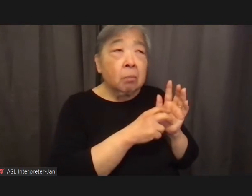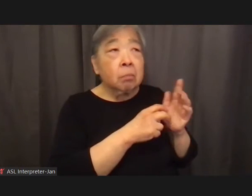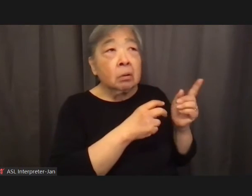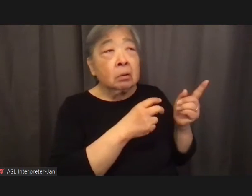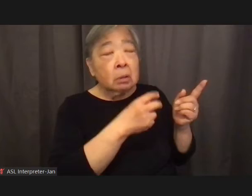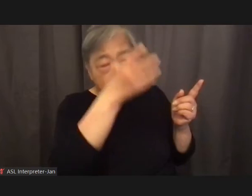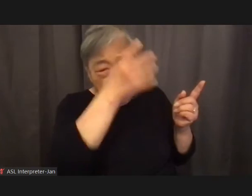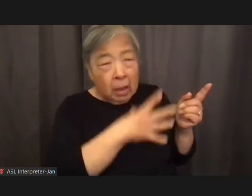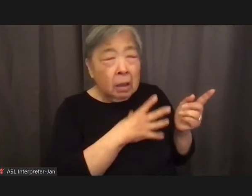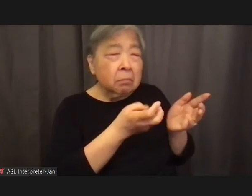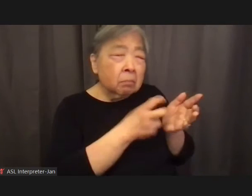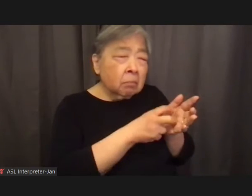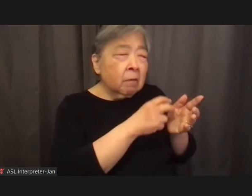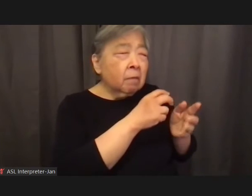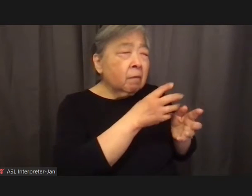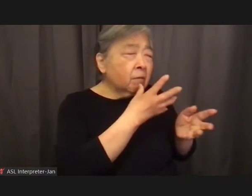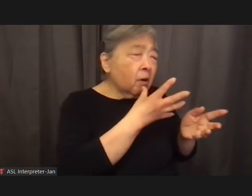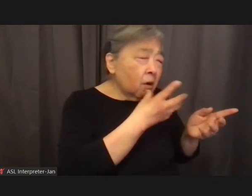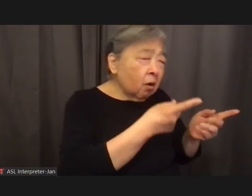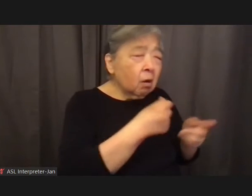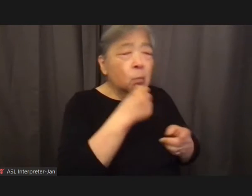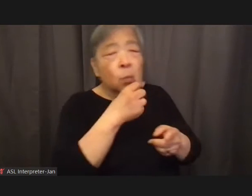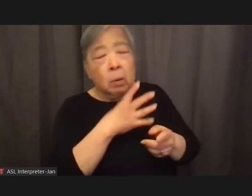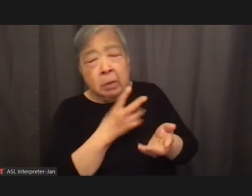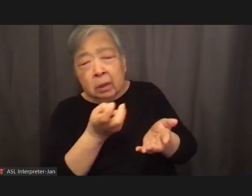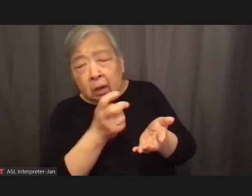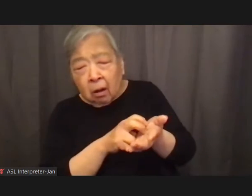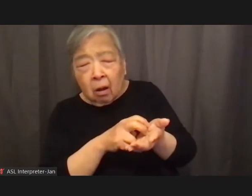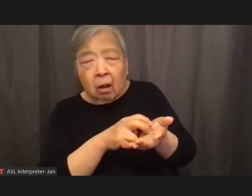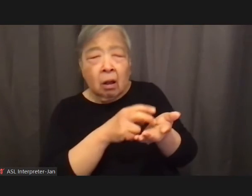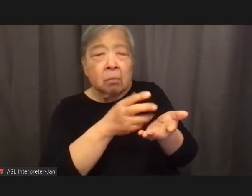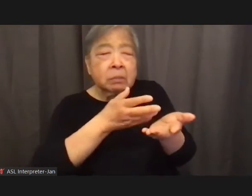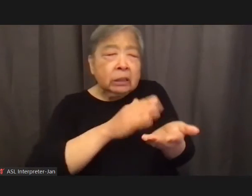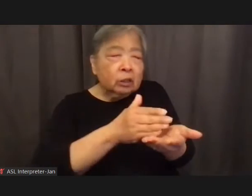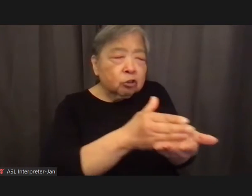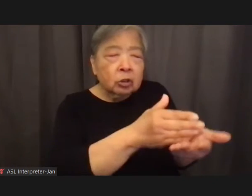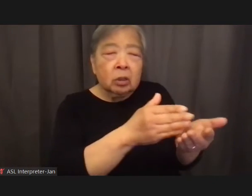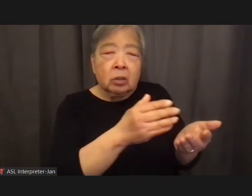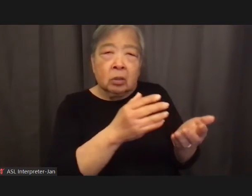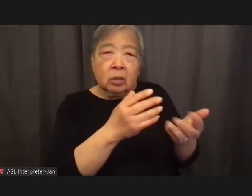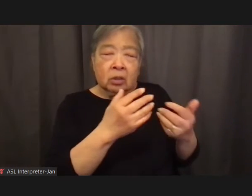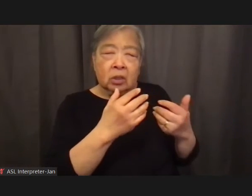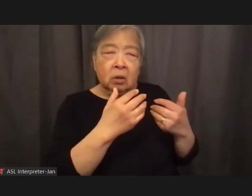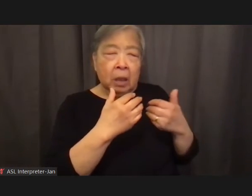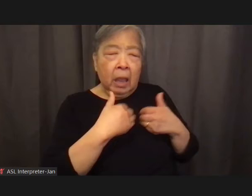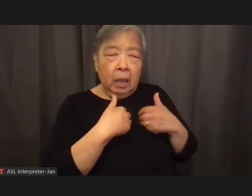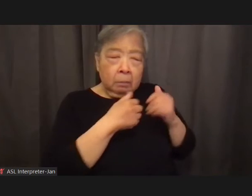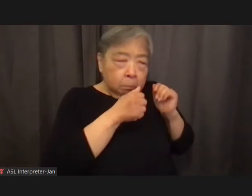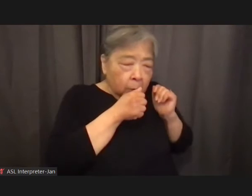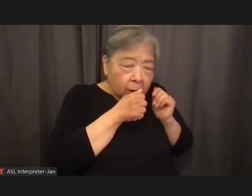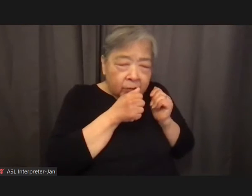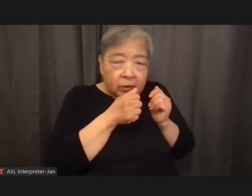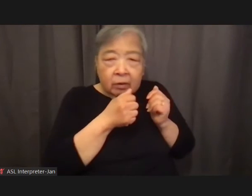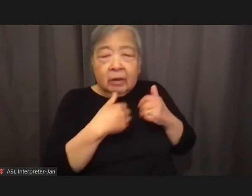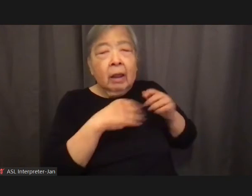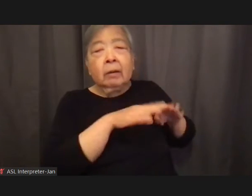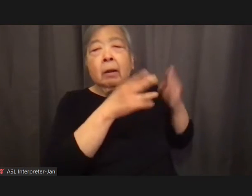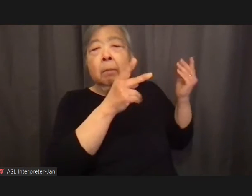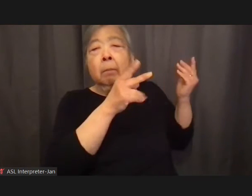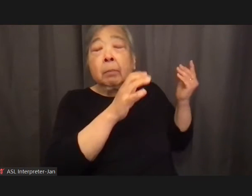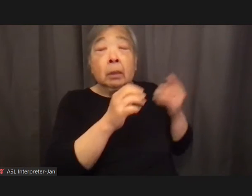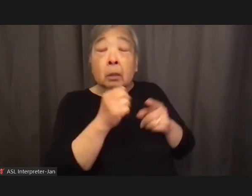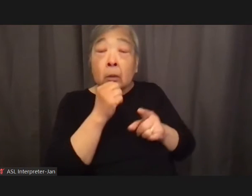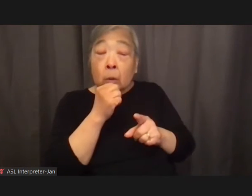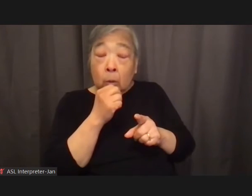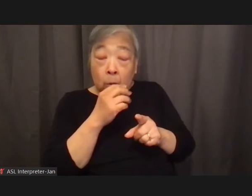start in the kitchen. So there is like this private and public domain. The only time you see women in the public is when they go to